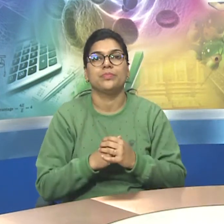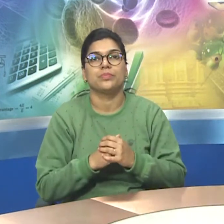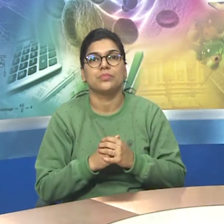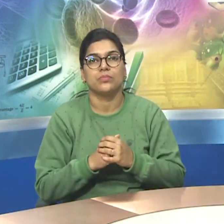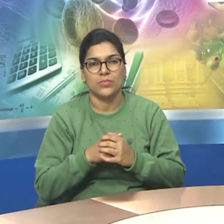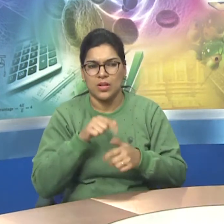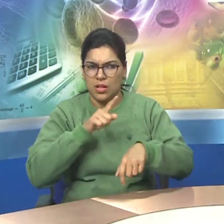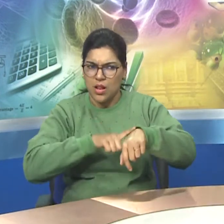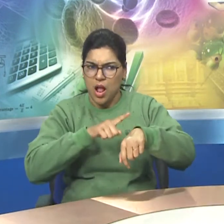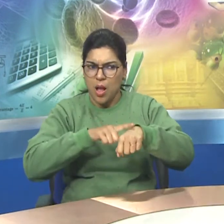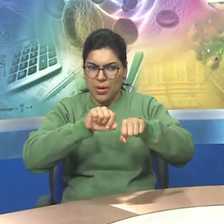Now there is a question.